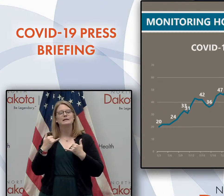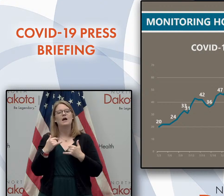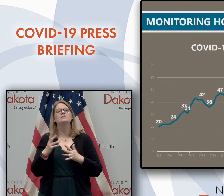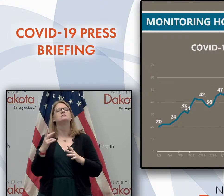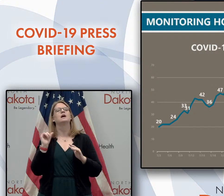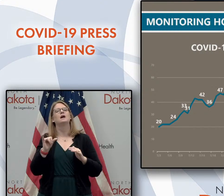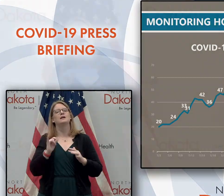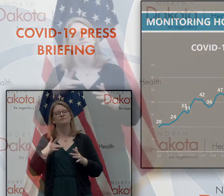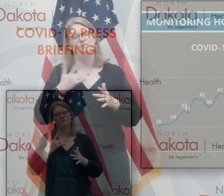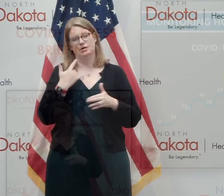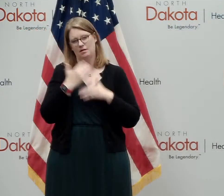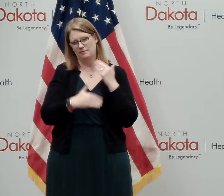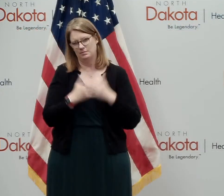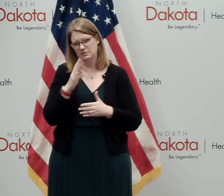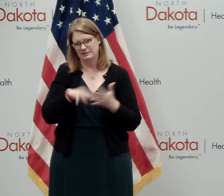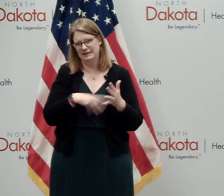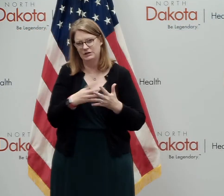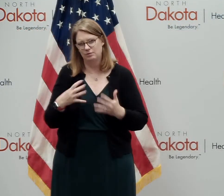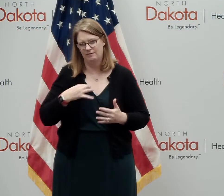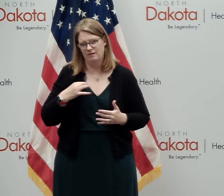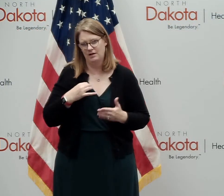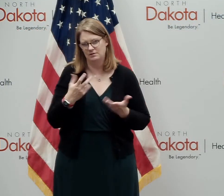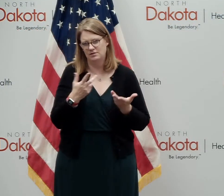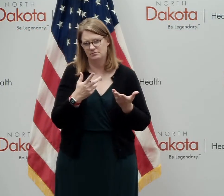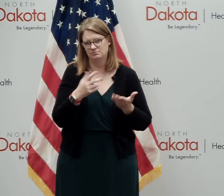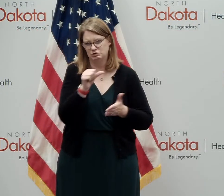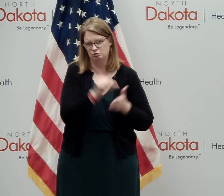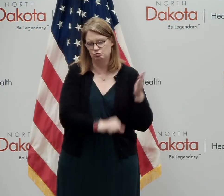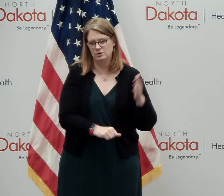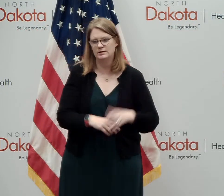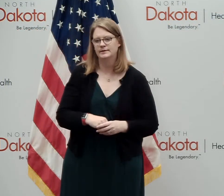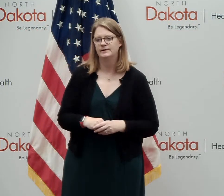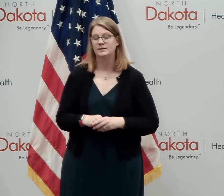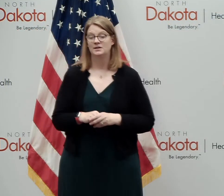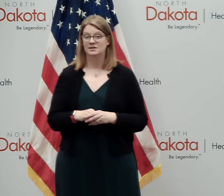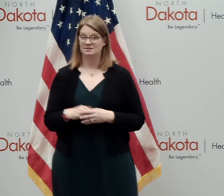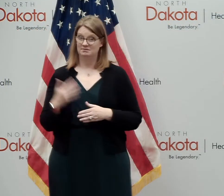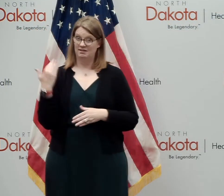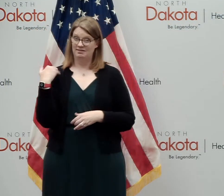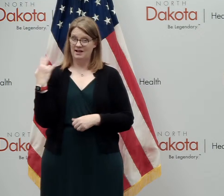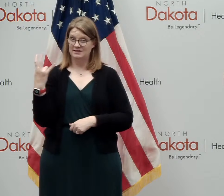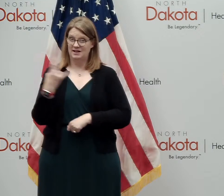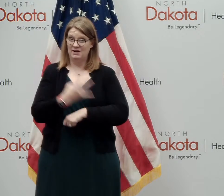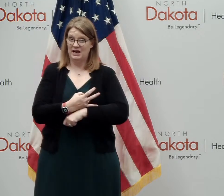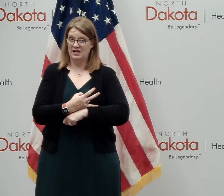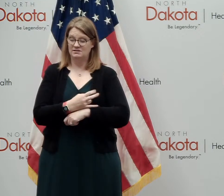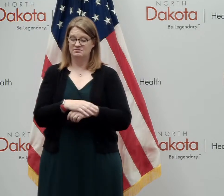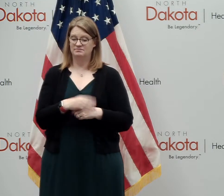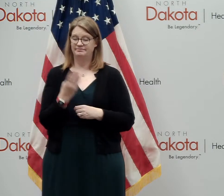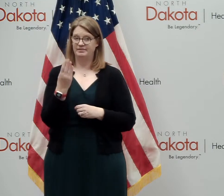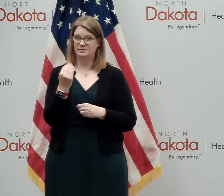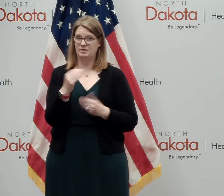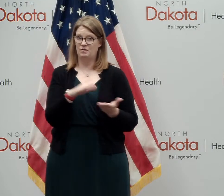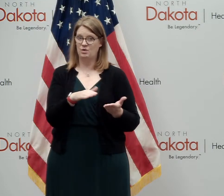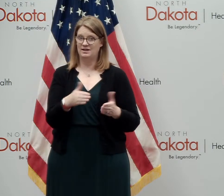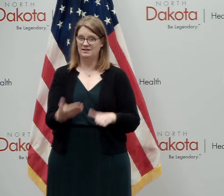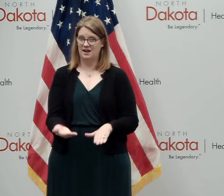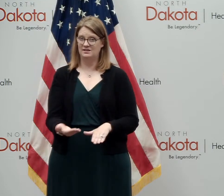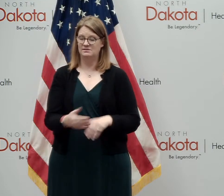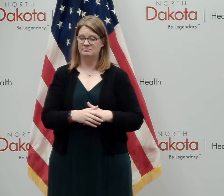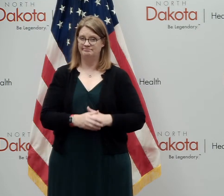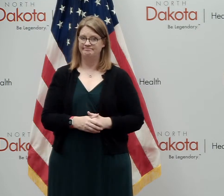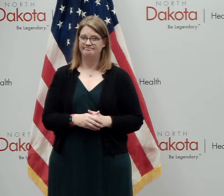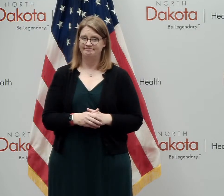et cetera. We have, sadly, in the last 7 days, there have been 14 deaths. This